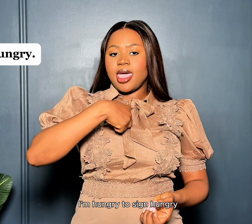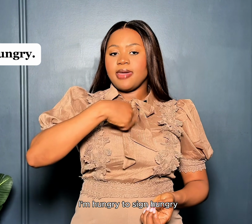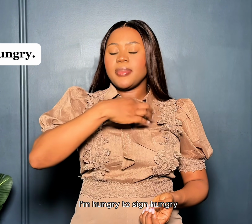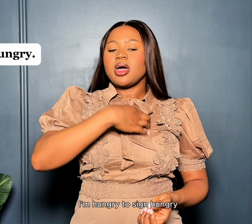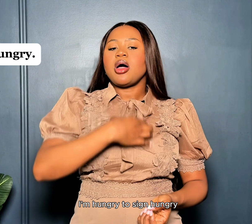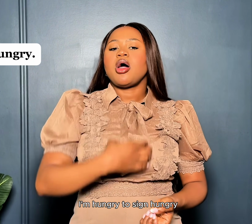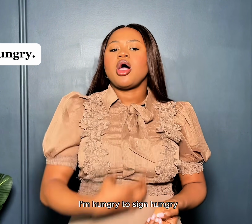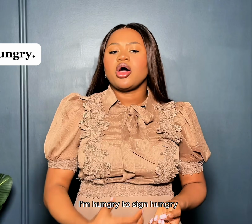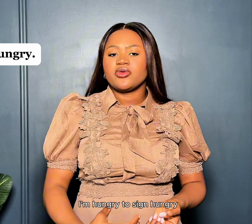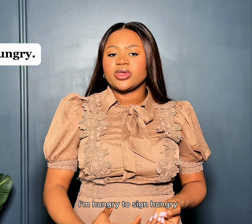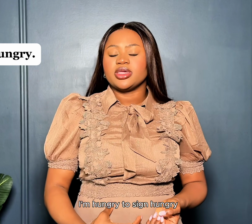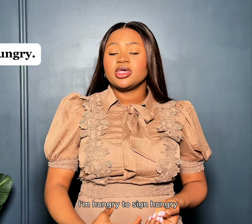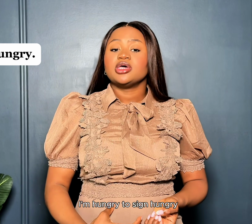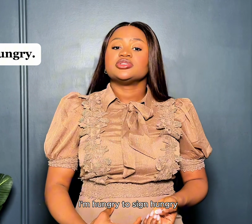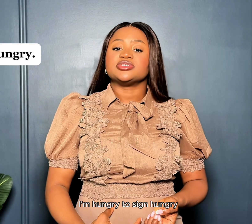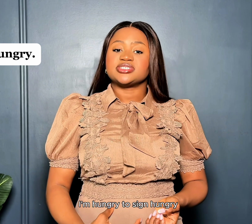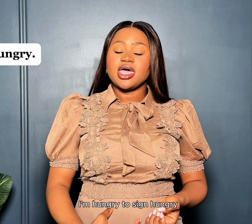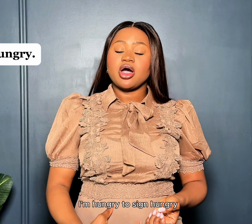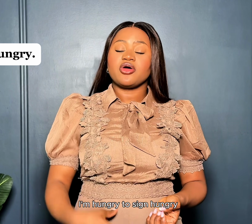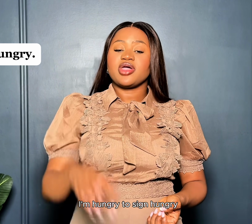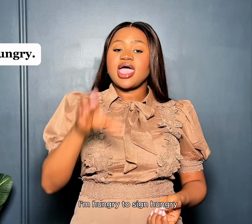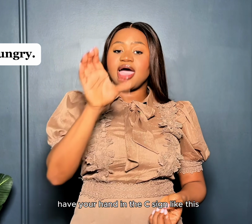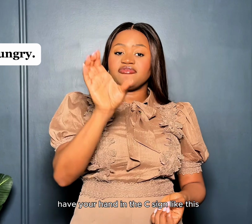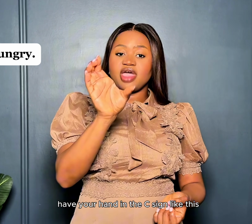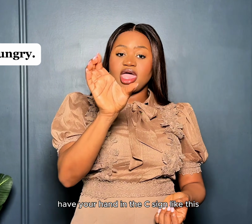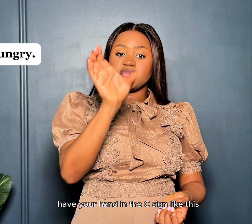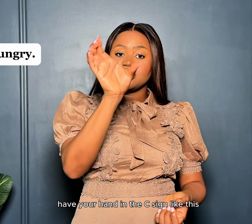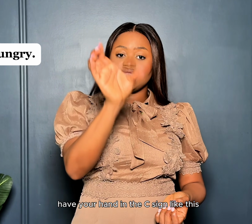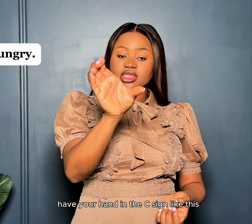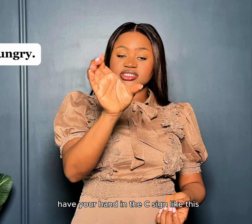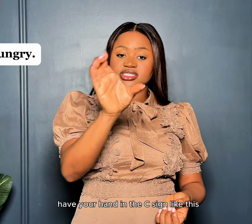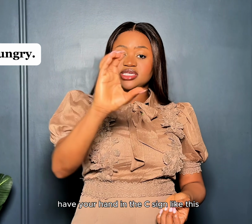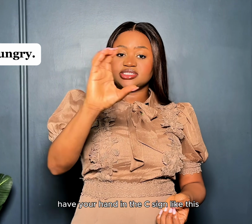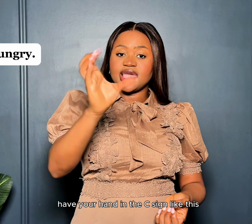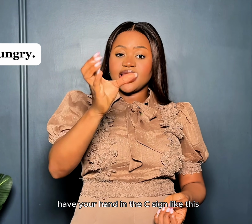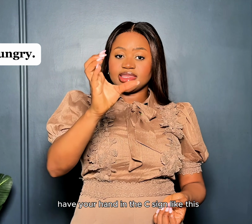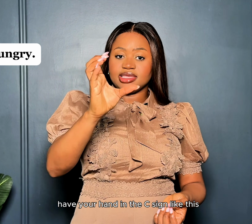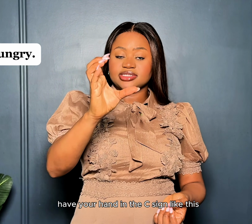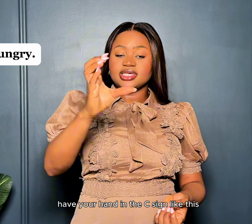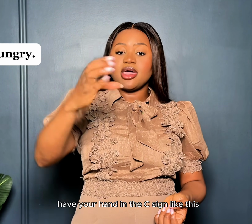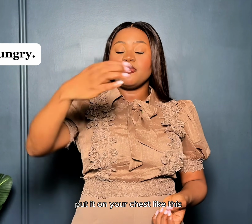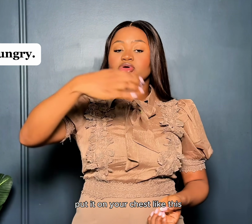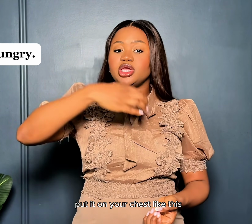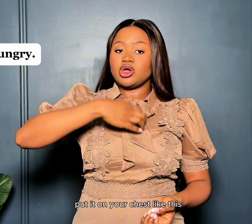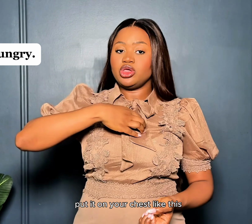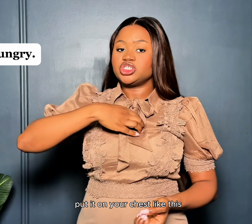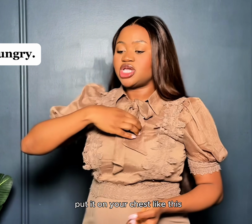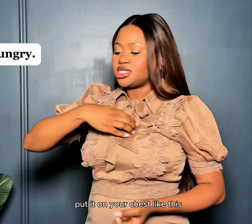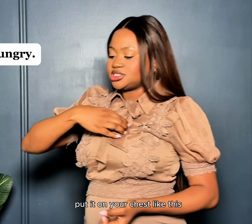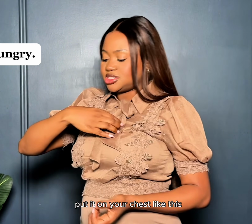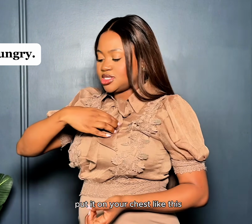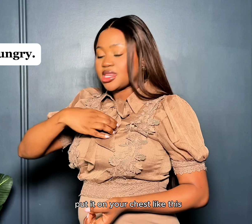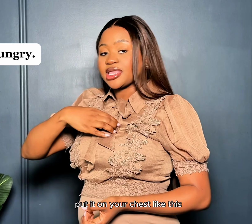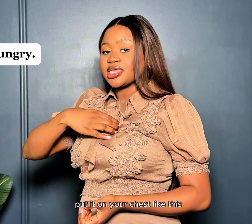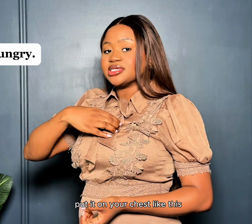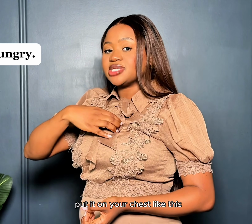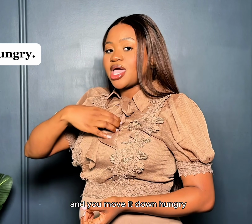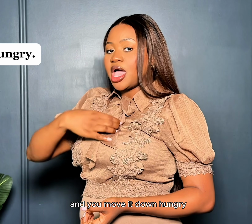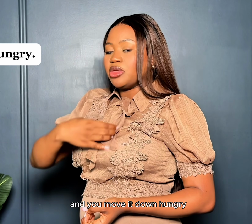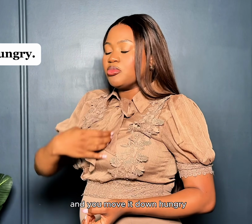I'm hungry. To sign hungry, have your hand in the C sign like this. Put it on your chest like this and you